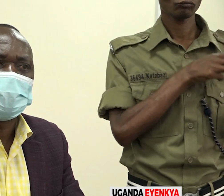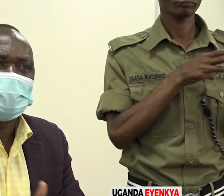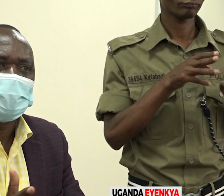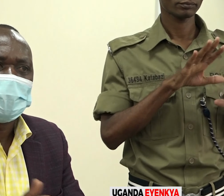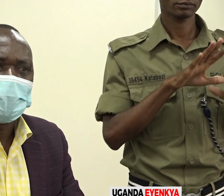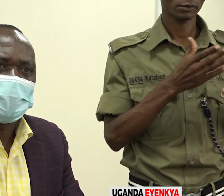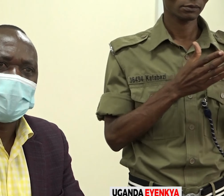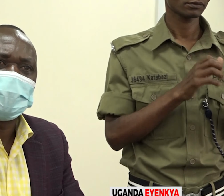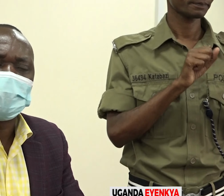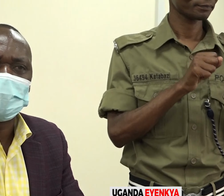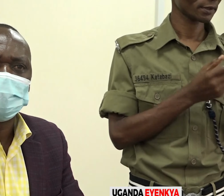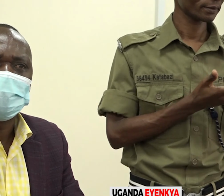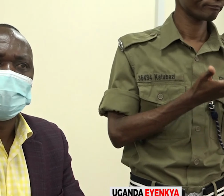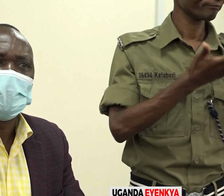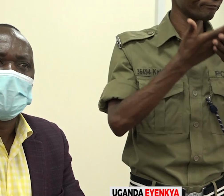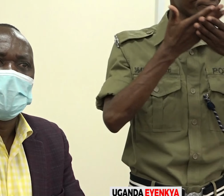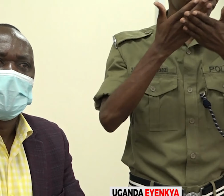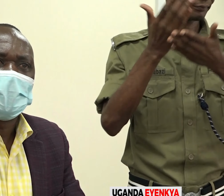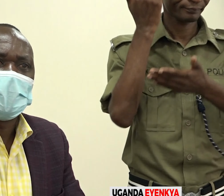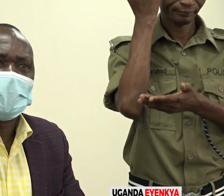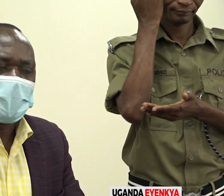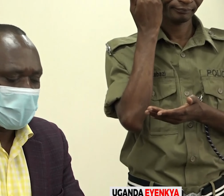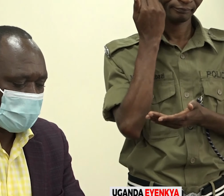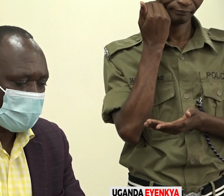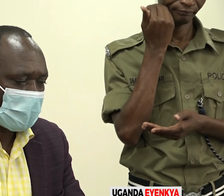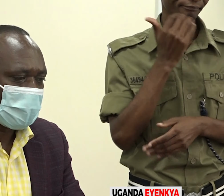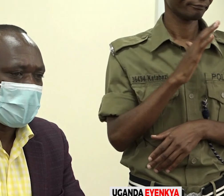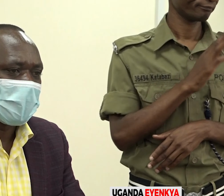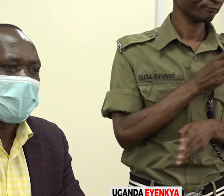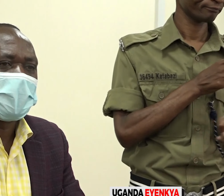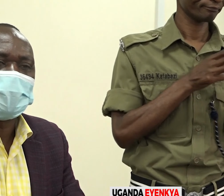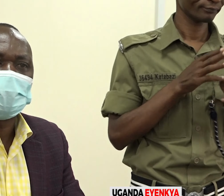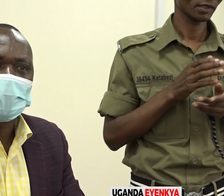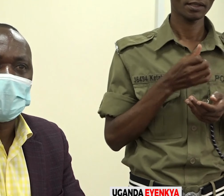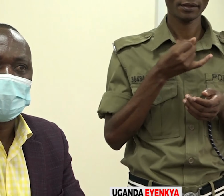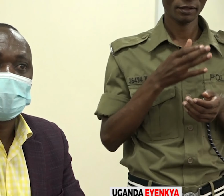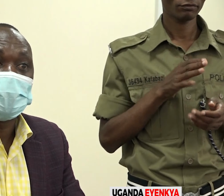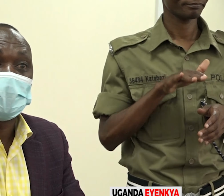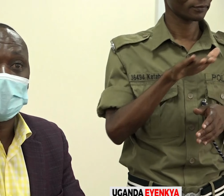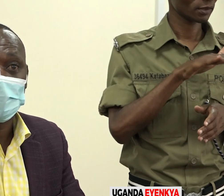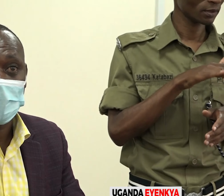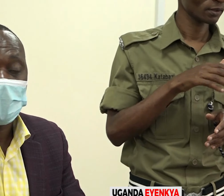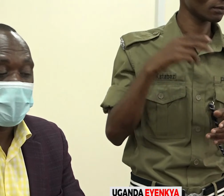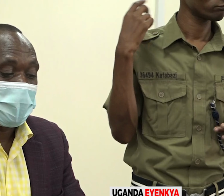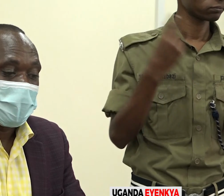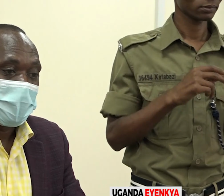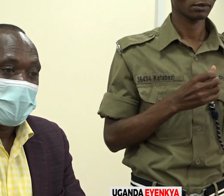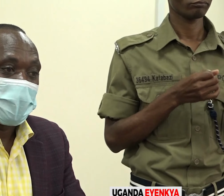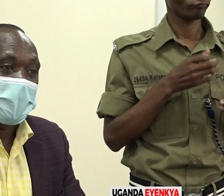to the justice system. And I can guarantee you that if there are areas of torture, of course, which are not